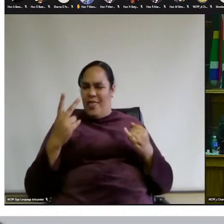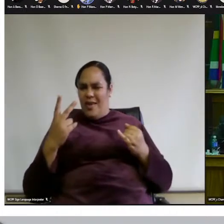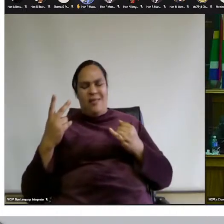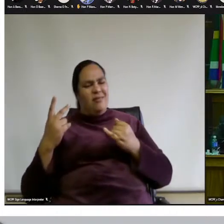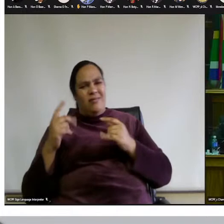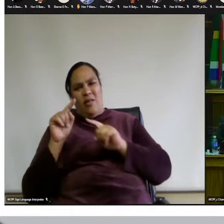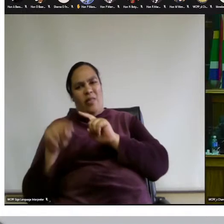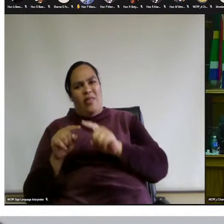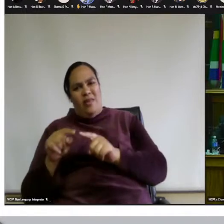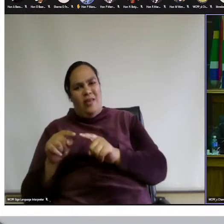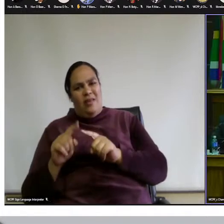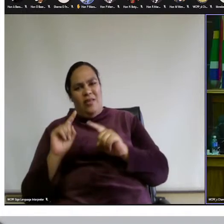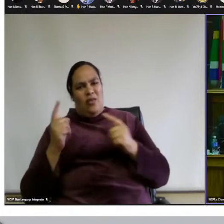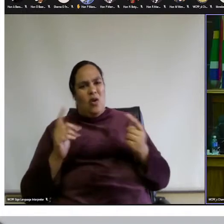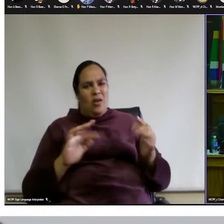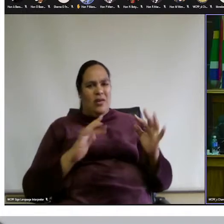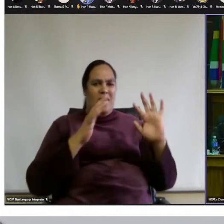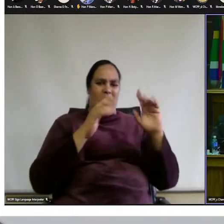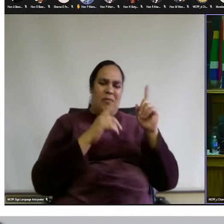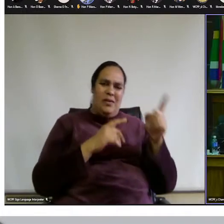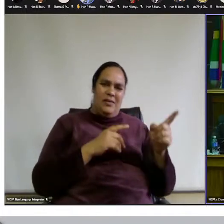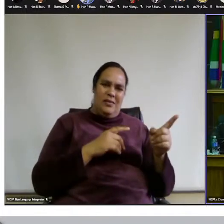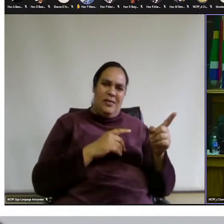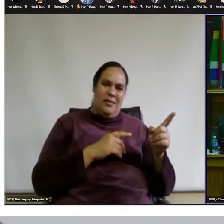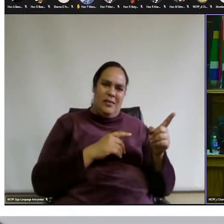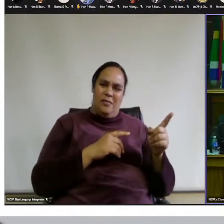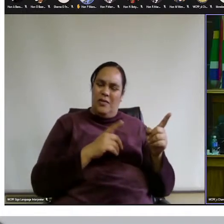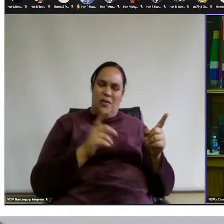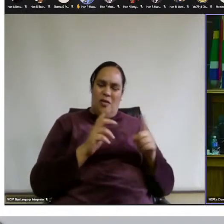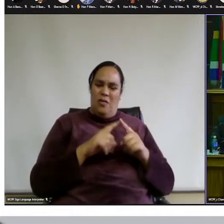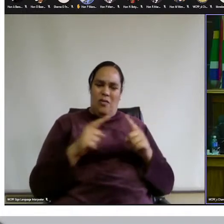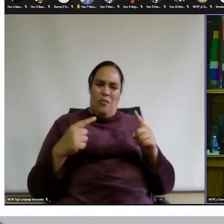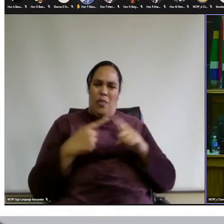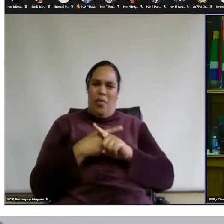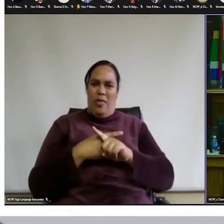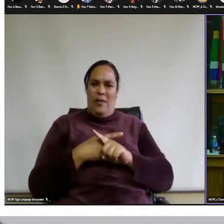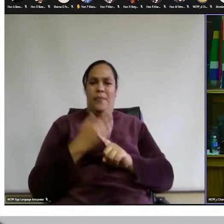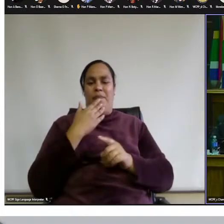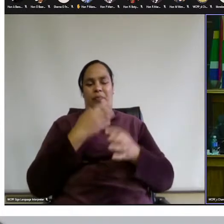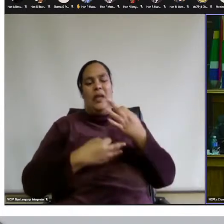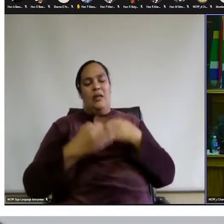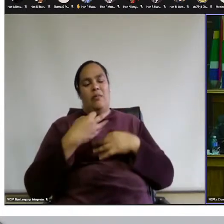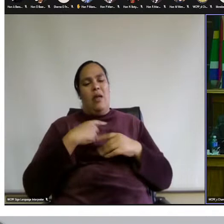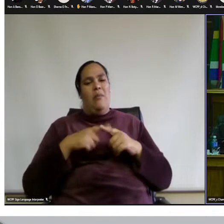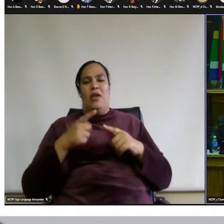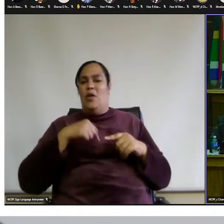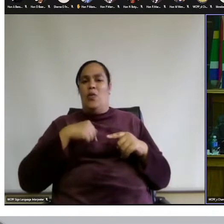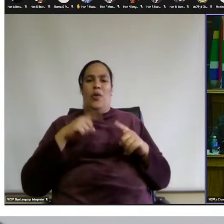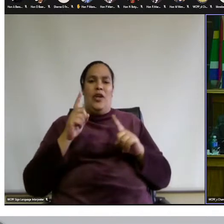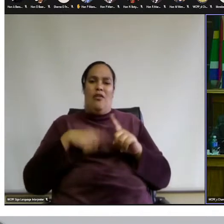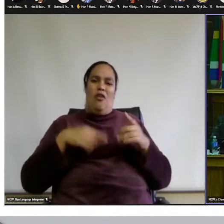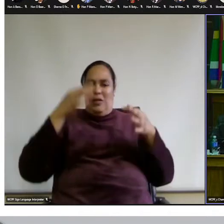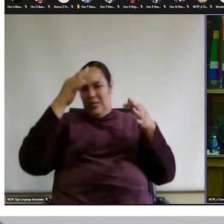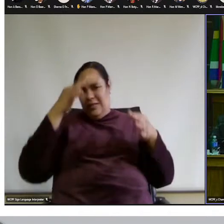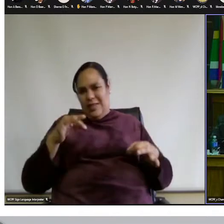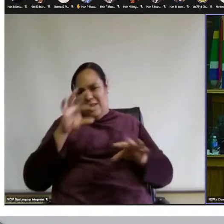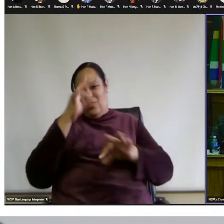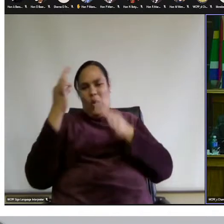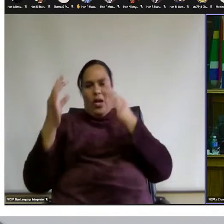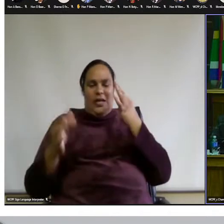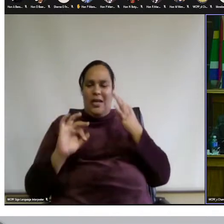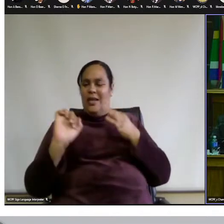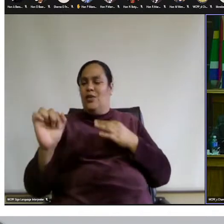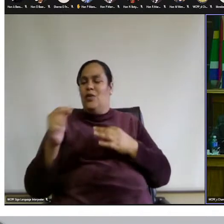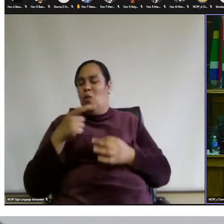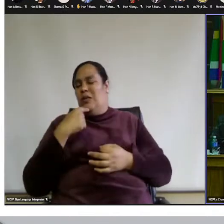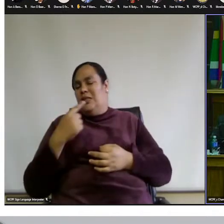them. Honourable Murray, thank you so much for the explanation, but it is not for us to analyse the actual